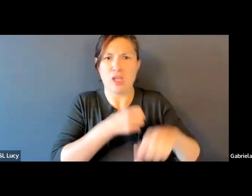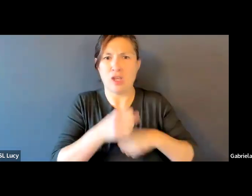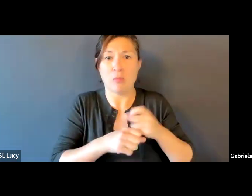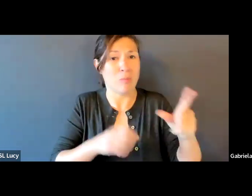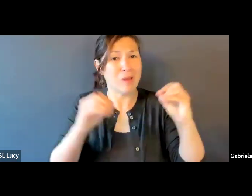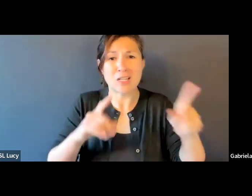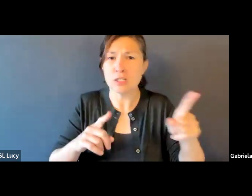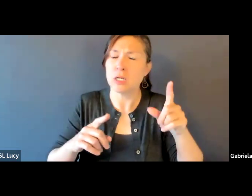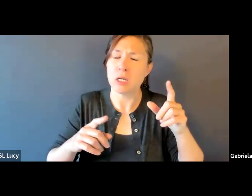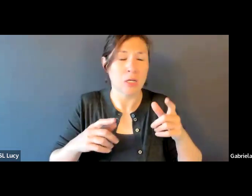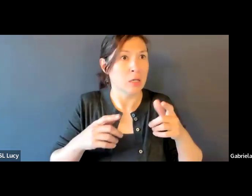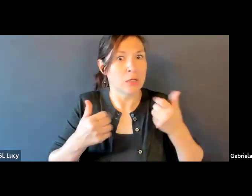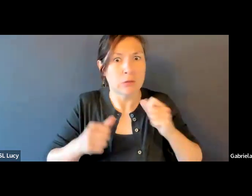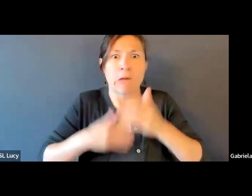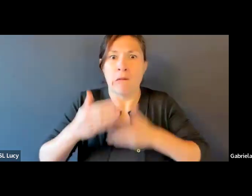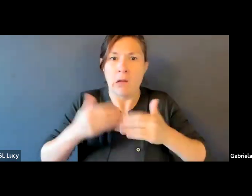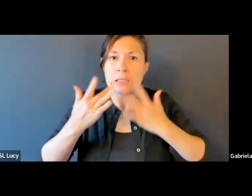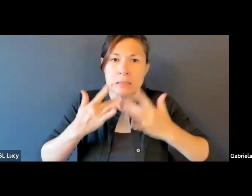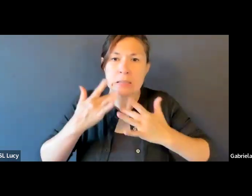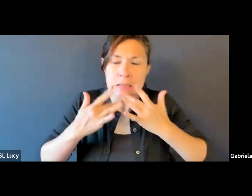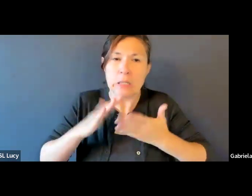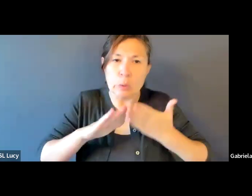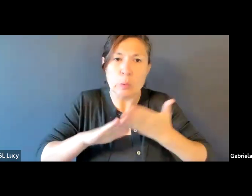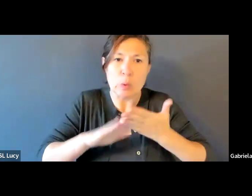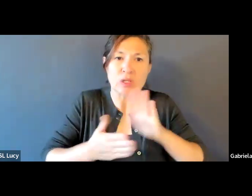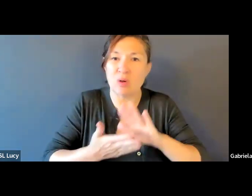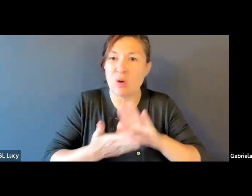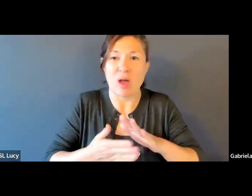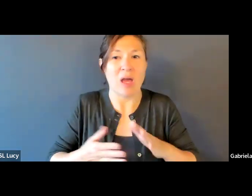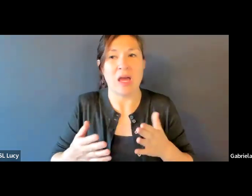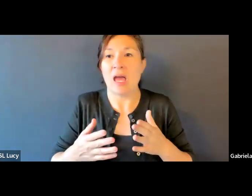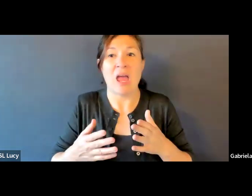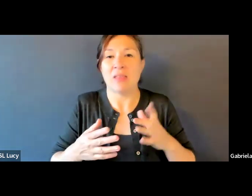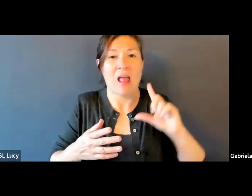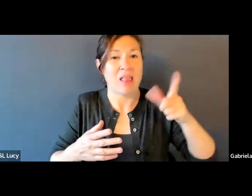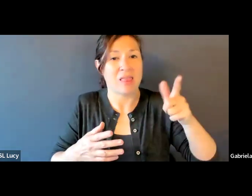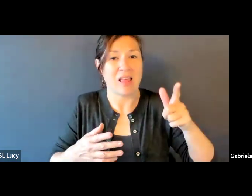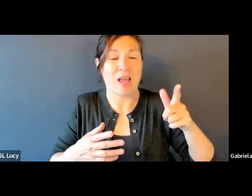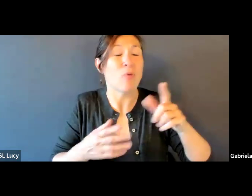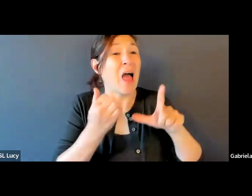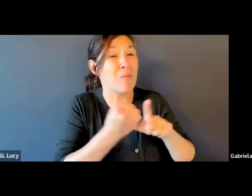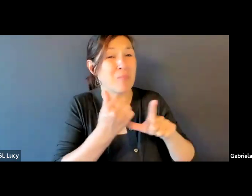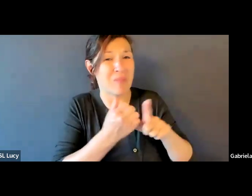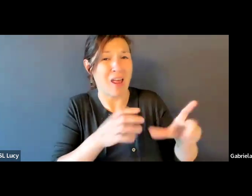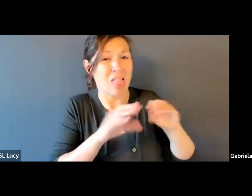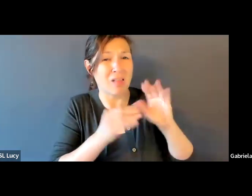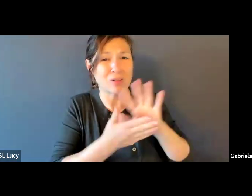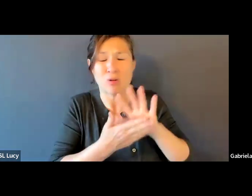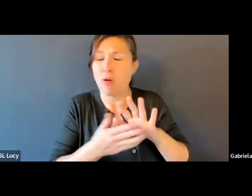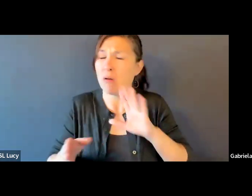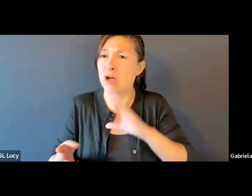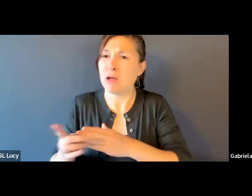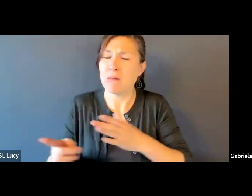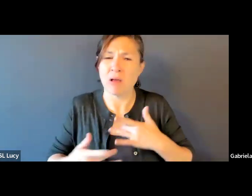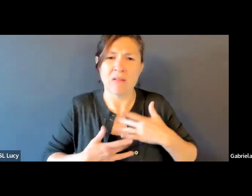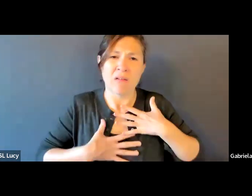although there was a para for the next school year, she left the school. My daughter was heartbroken. It took her some time to adjust to the new normal, but